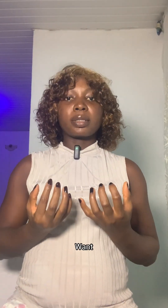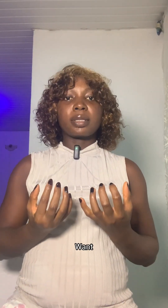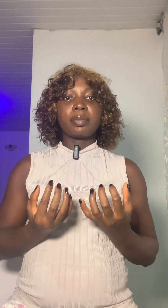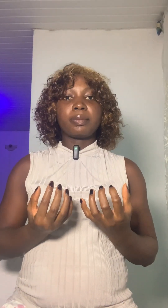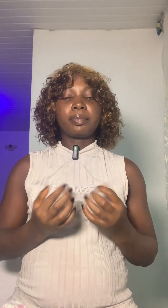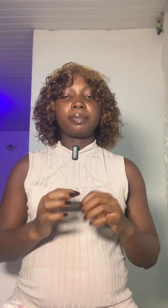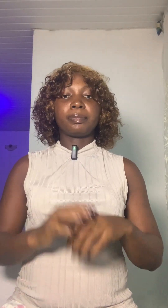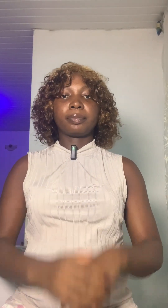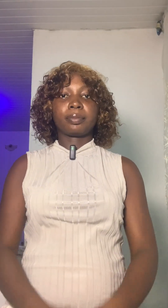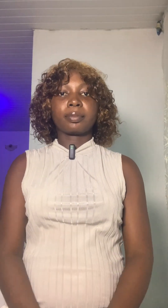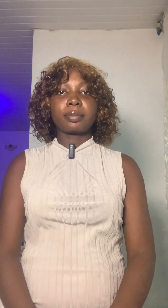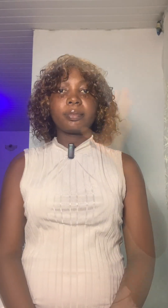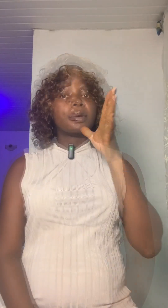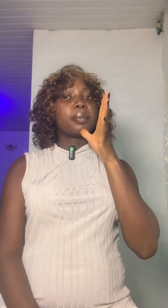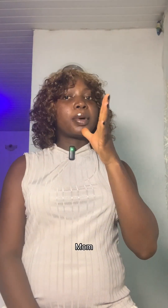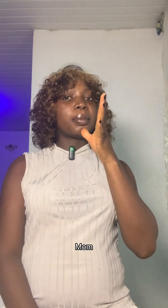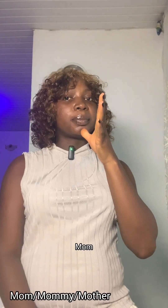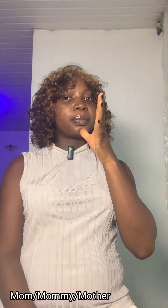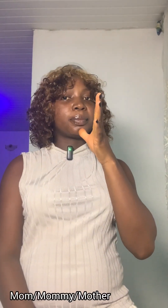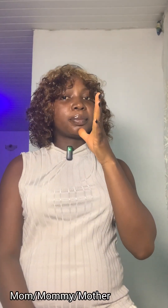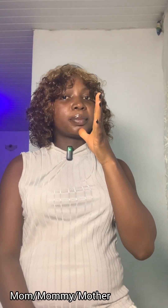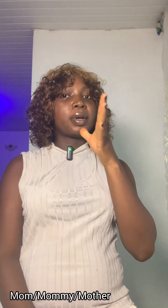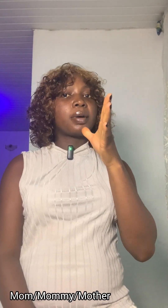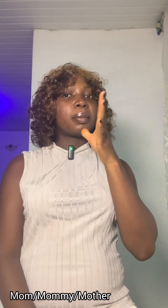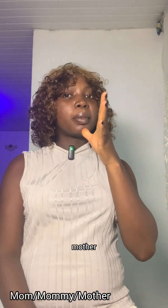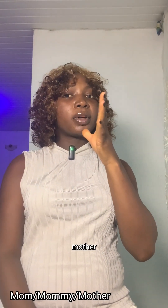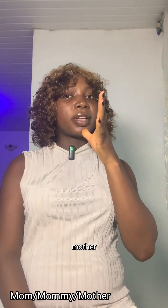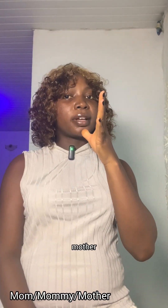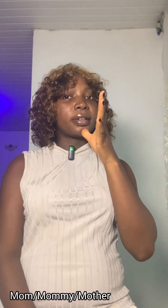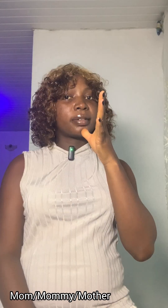want. Mom, mother,